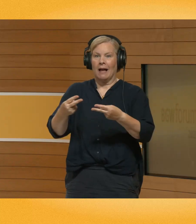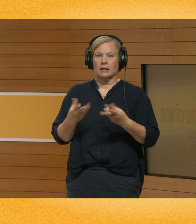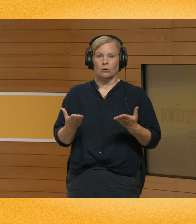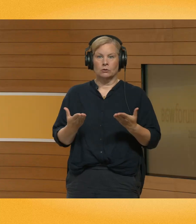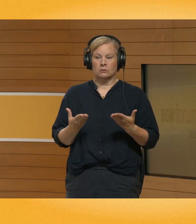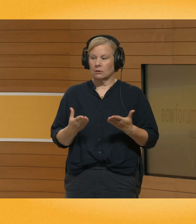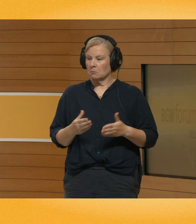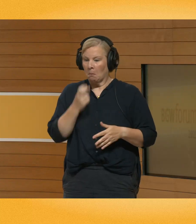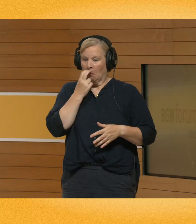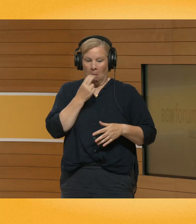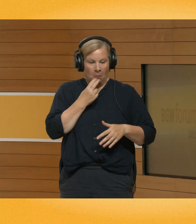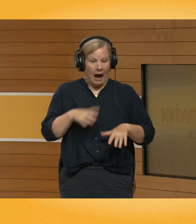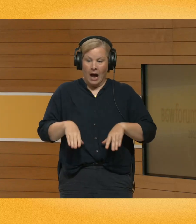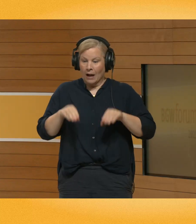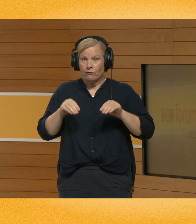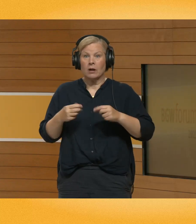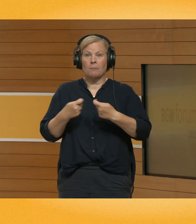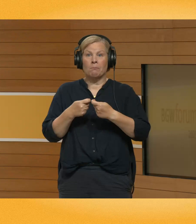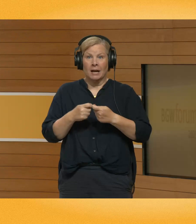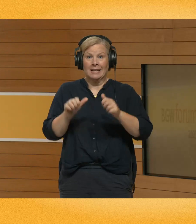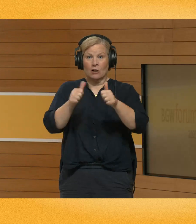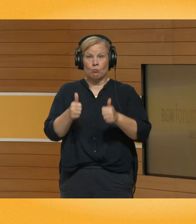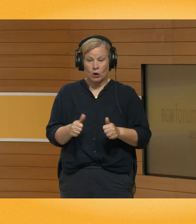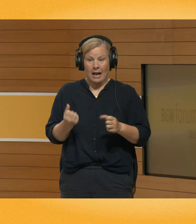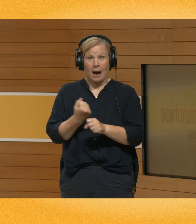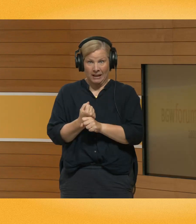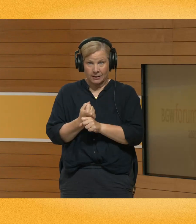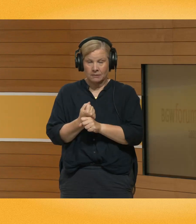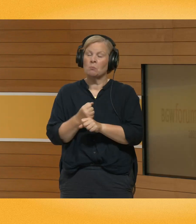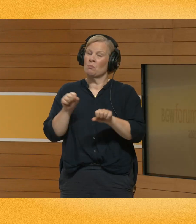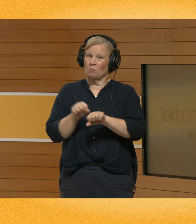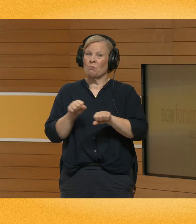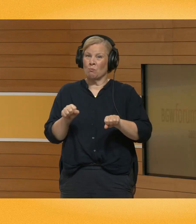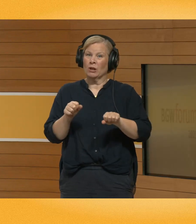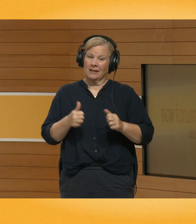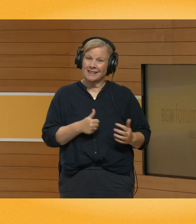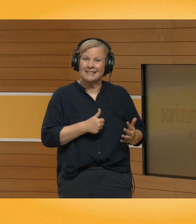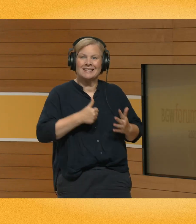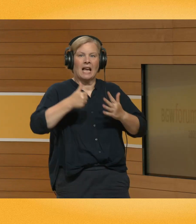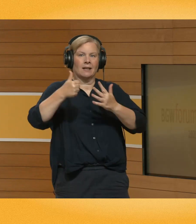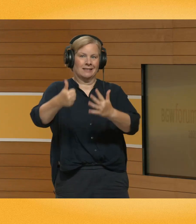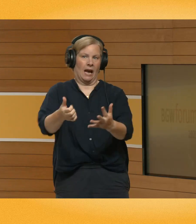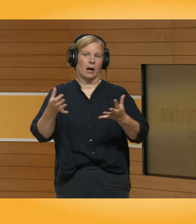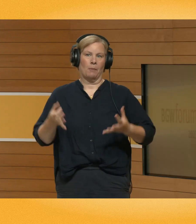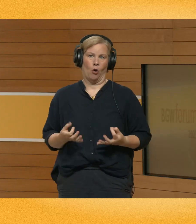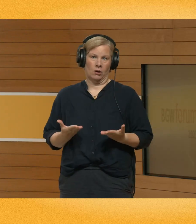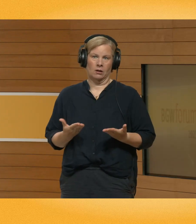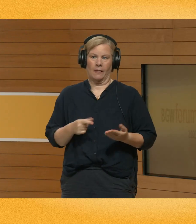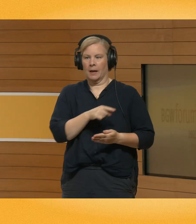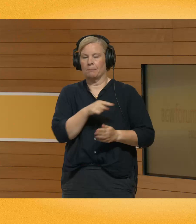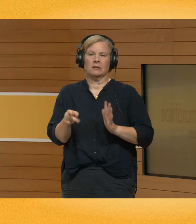more, depending on the status, on the current status of the hospital. Or I'm not sure if someone else wants to